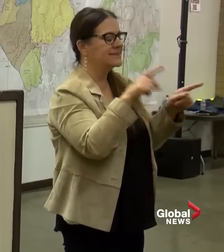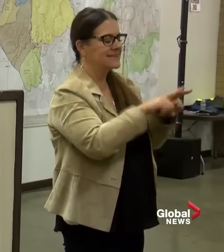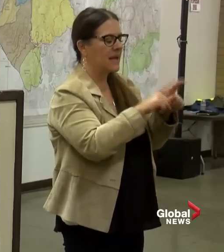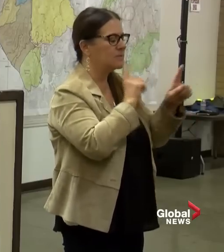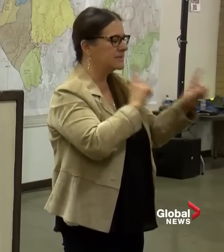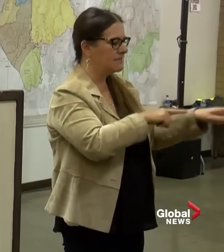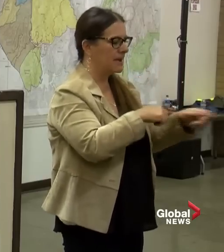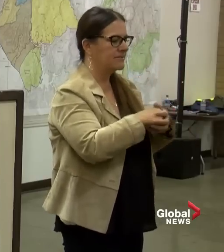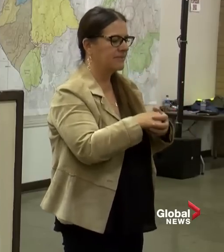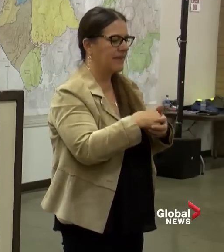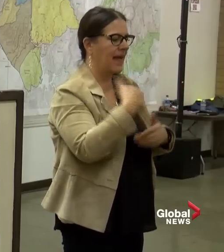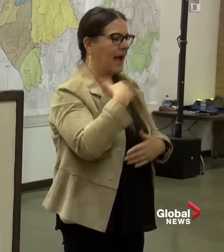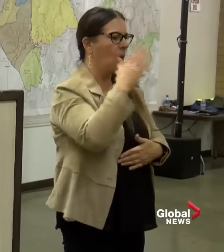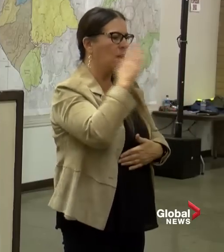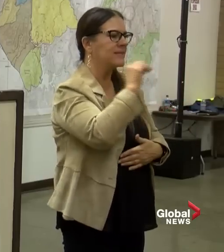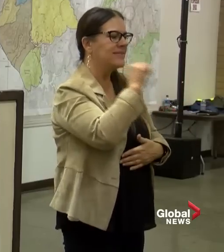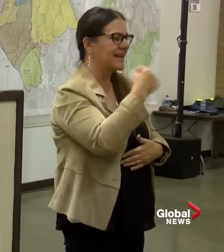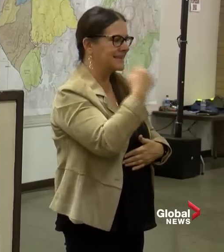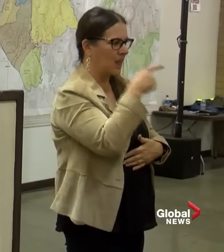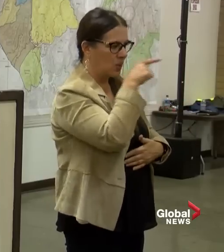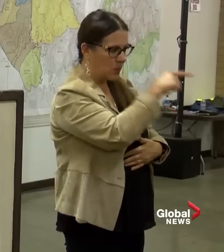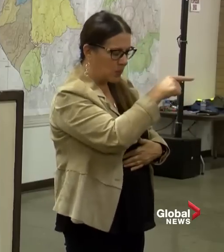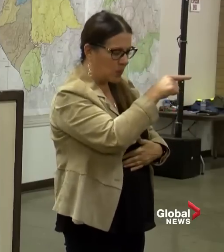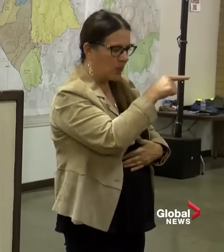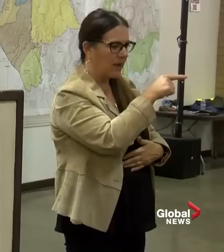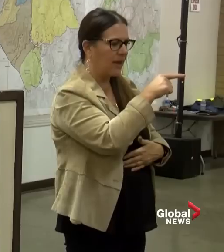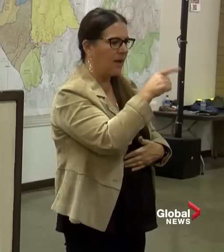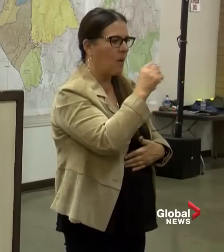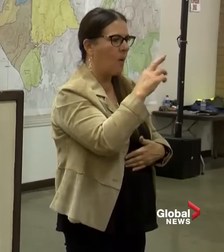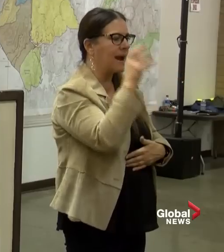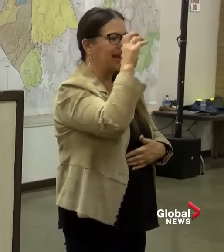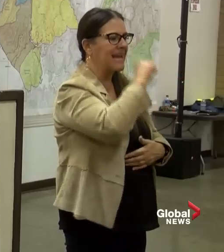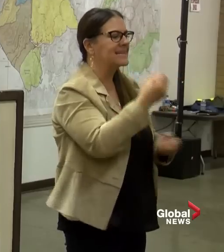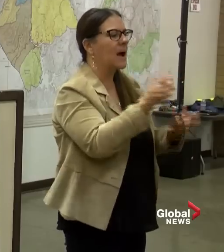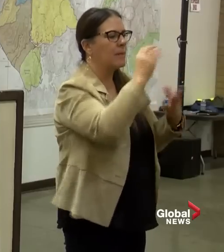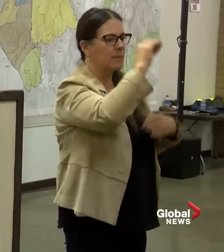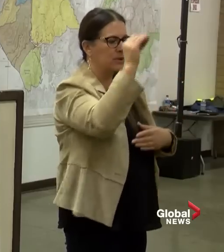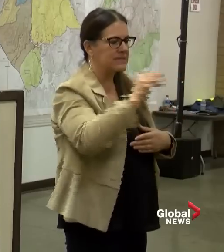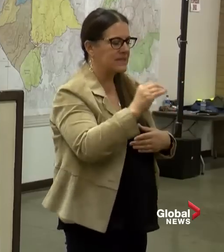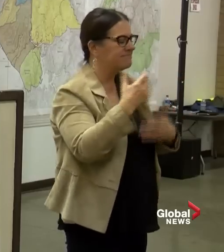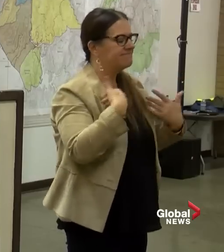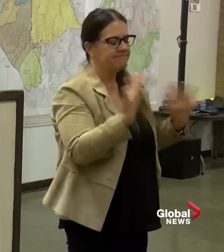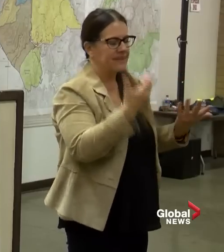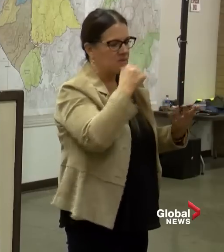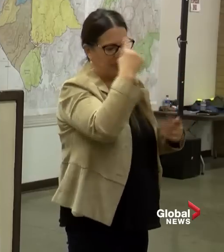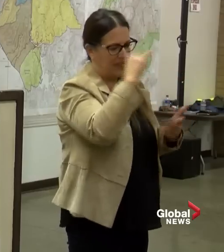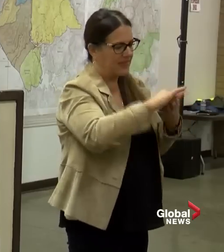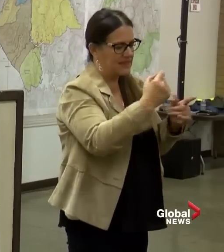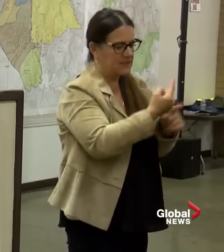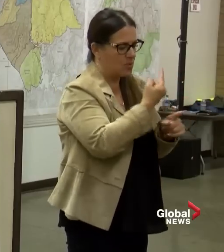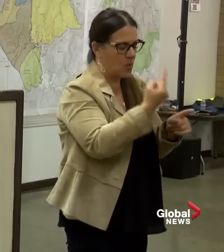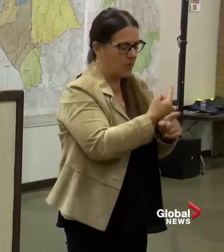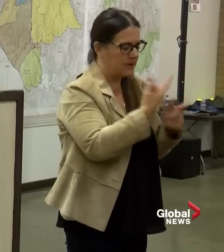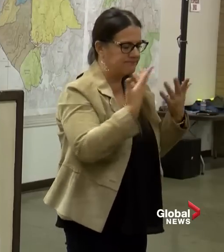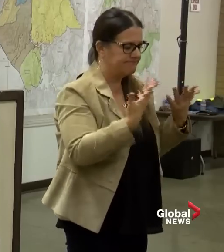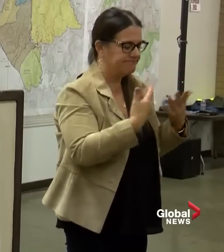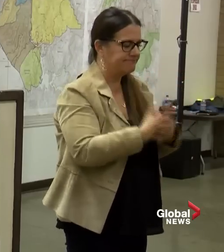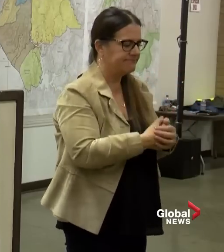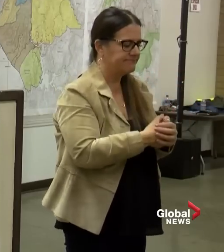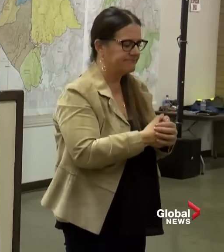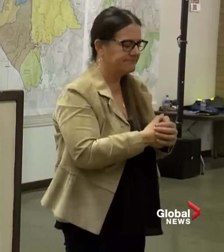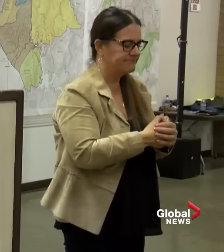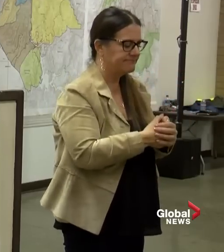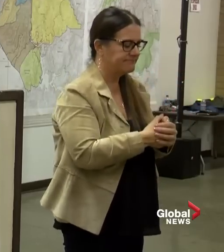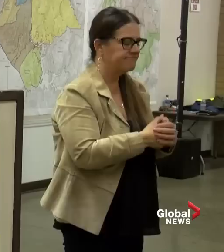is going to be, I will not tell you or hazard a guess as to a percentage because I don't think it's appropriate. Okay? Thank you.